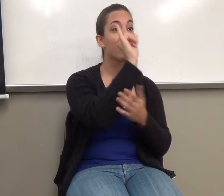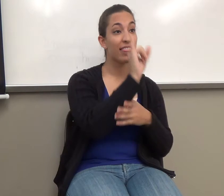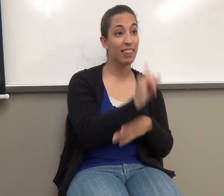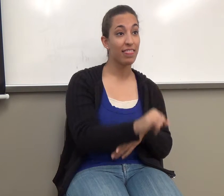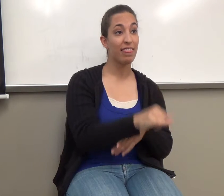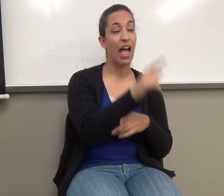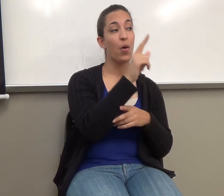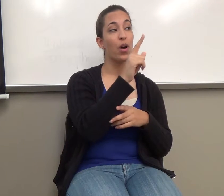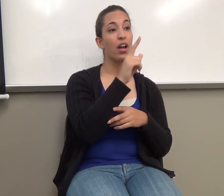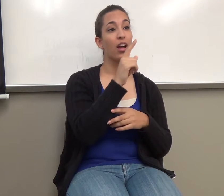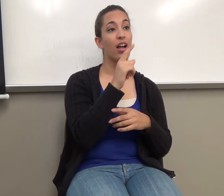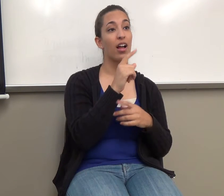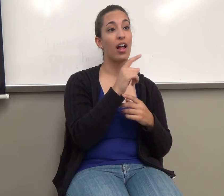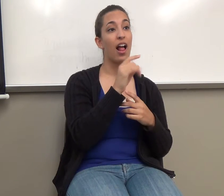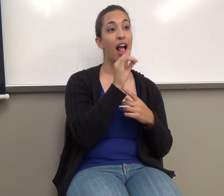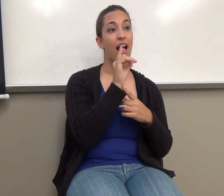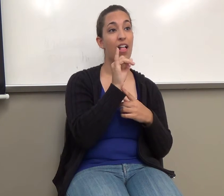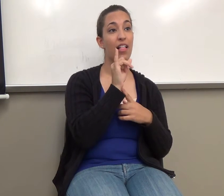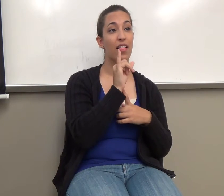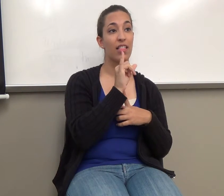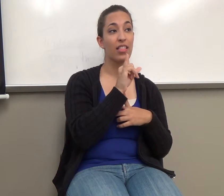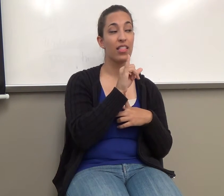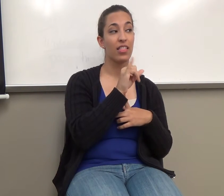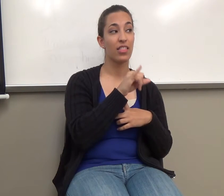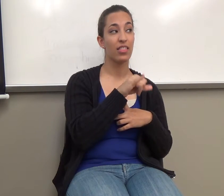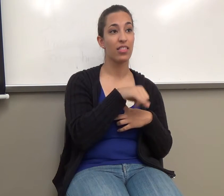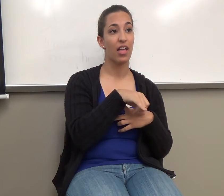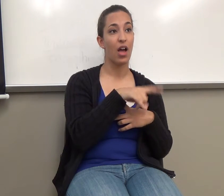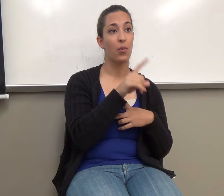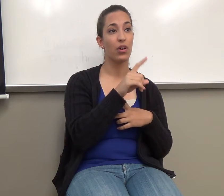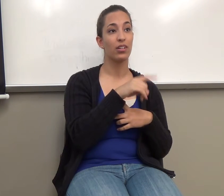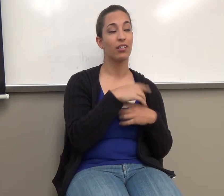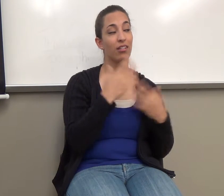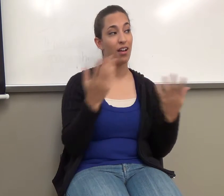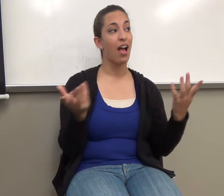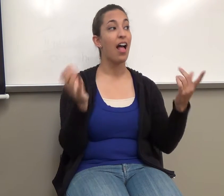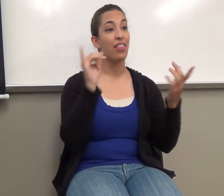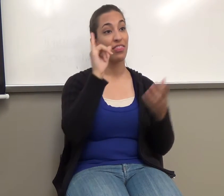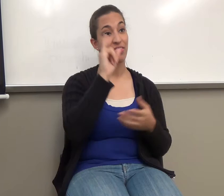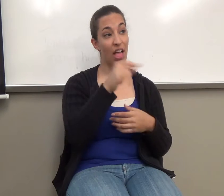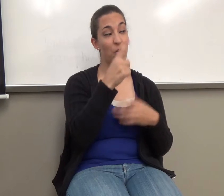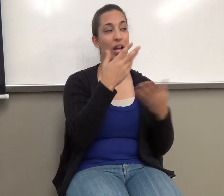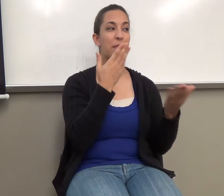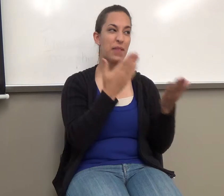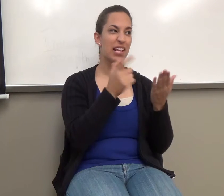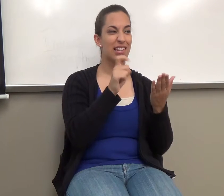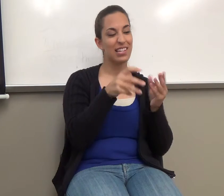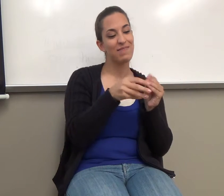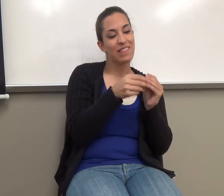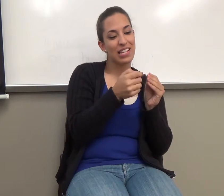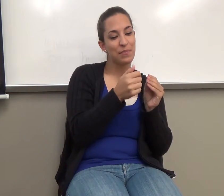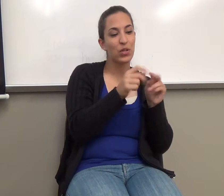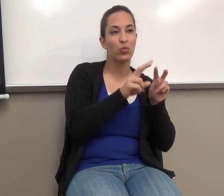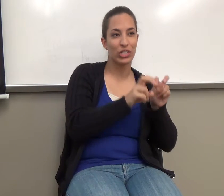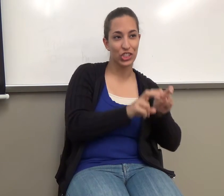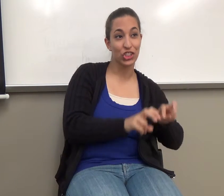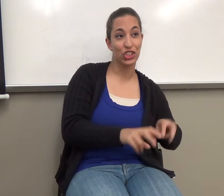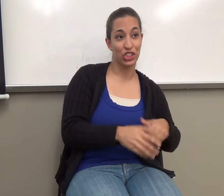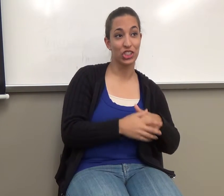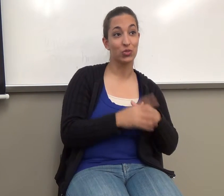into, Yolanda and Danielle might turn into a little bit of research if you wanted to do something like that, but yeah, 3 people who have